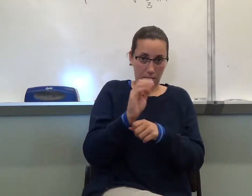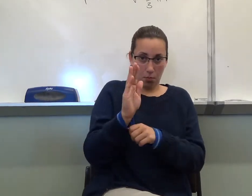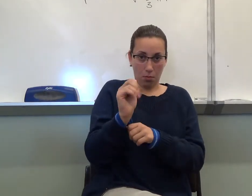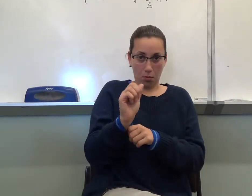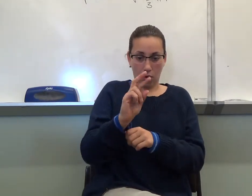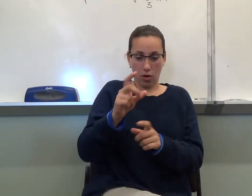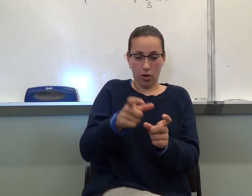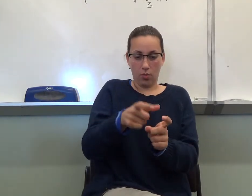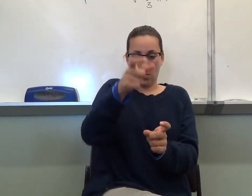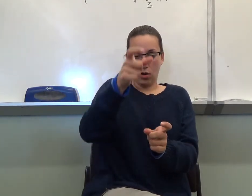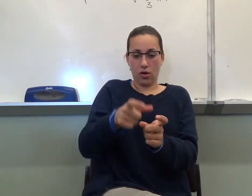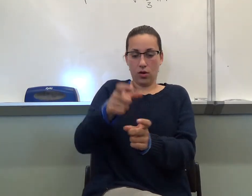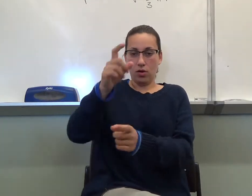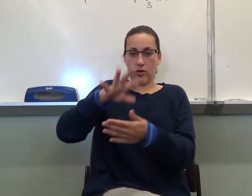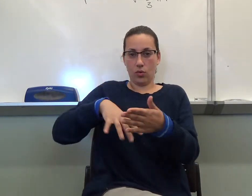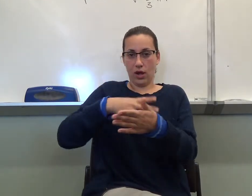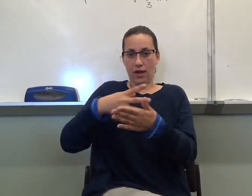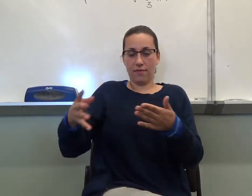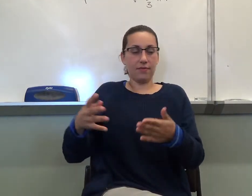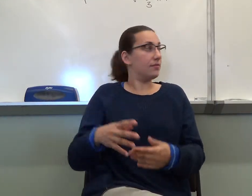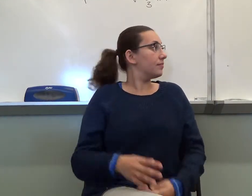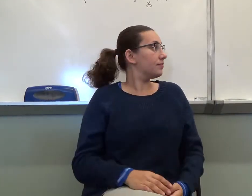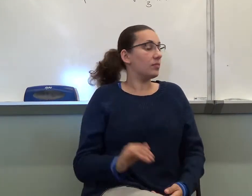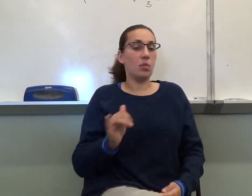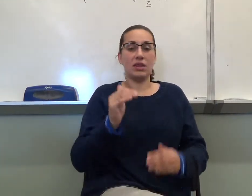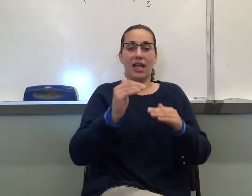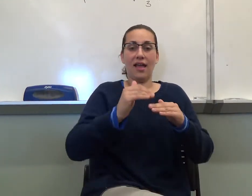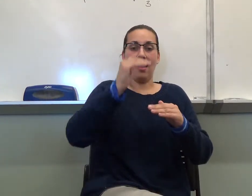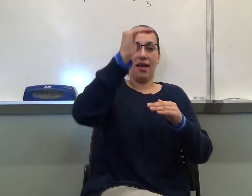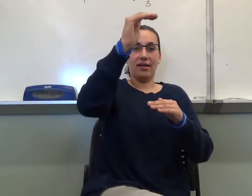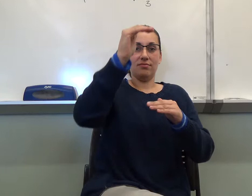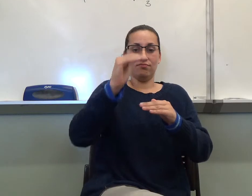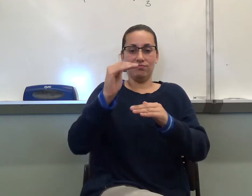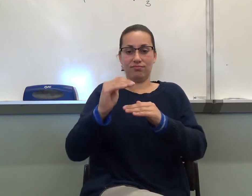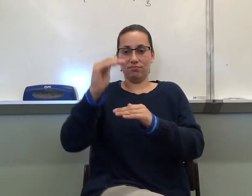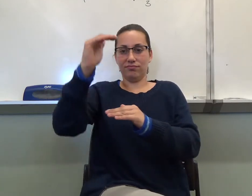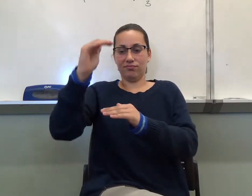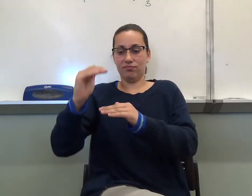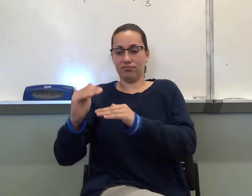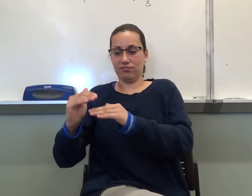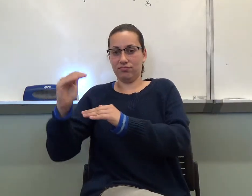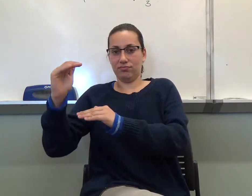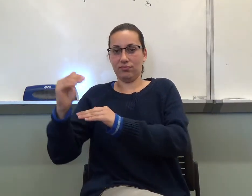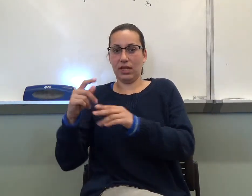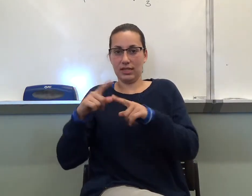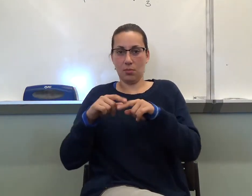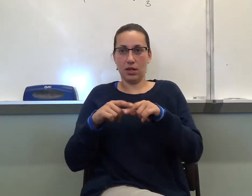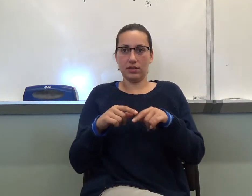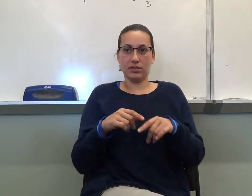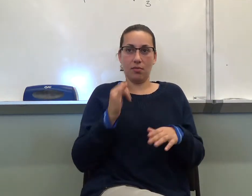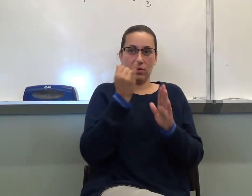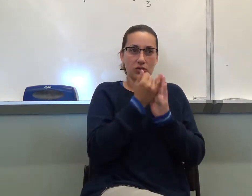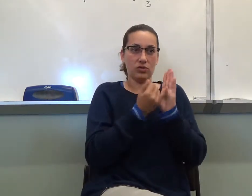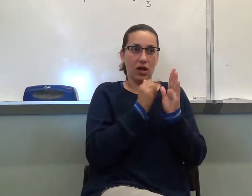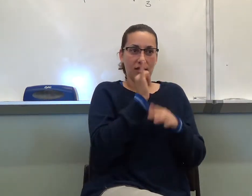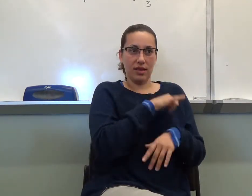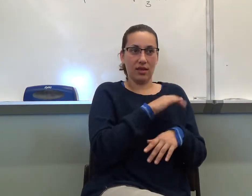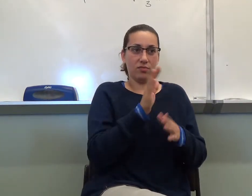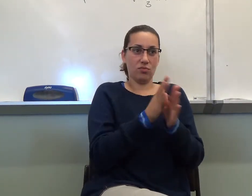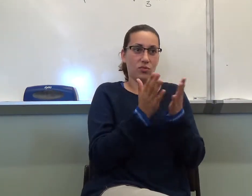in the table will be expressed by the height of bars. Now, I'm going to sketch this one up here because your book doesn't do a good job of describing